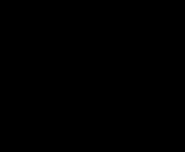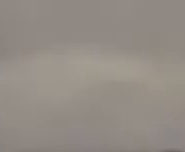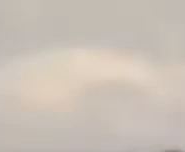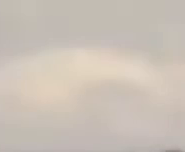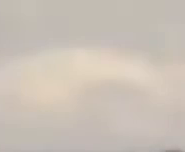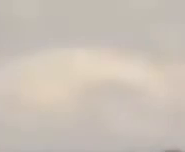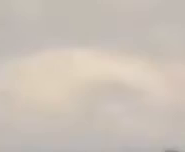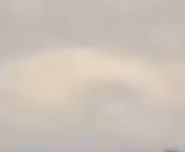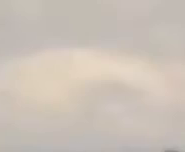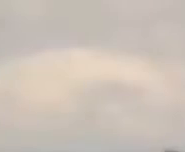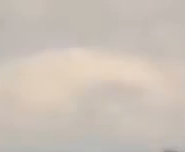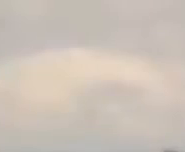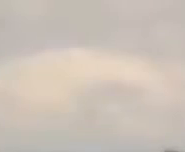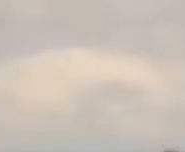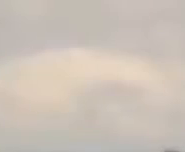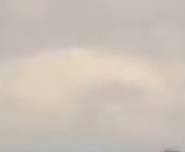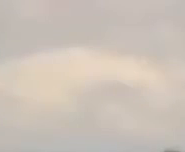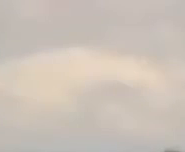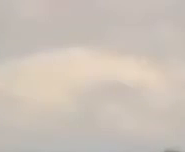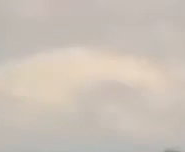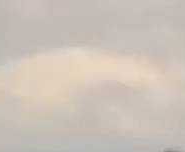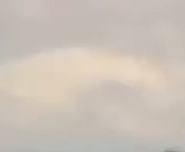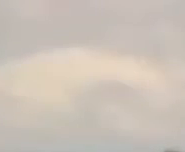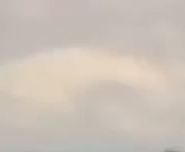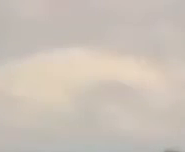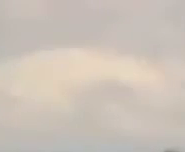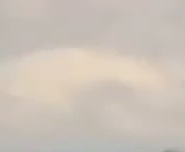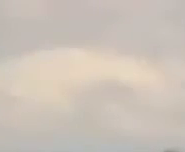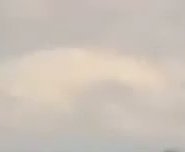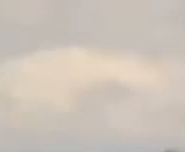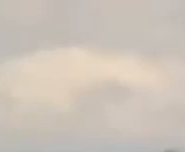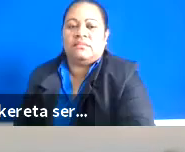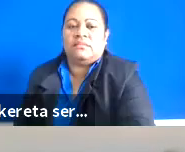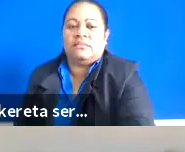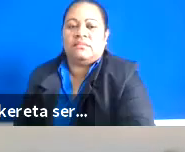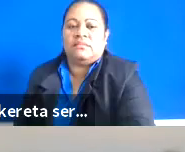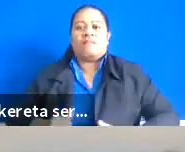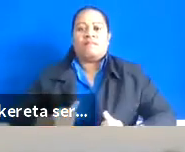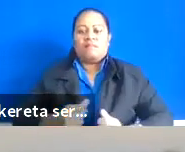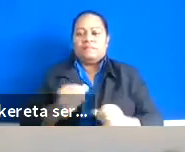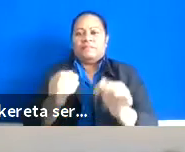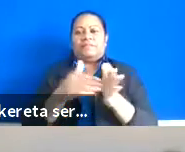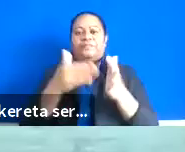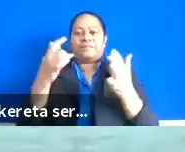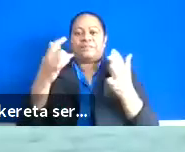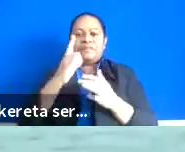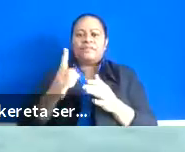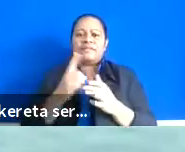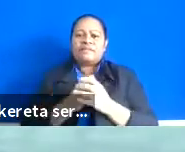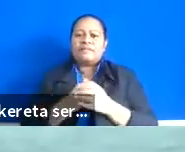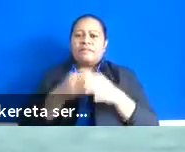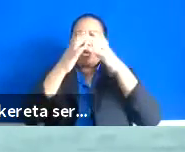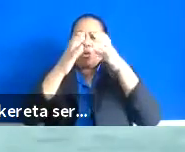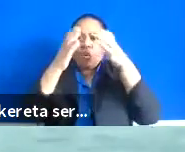Dr. Rossi's ecological knowledge is holistic. It includes the